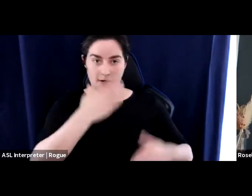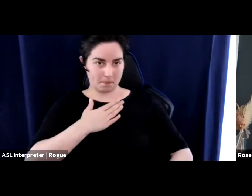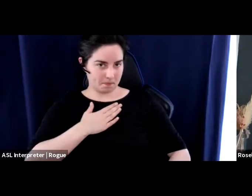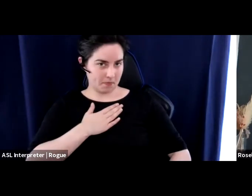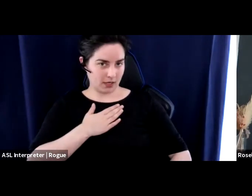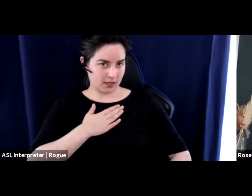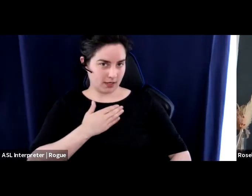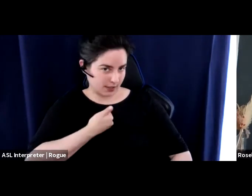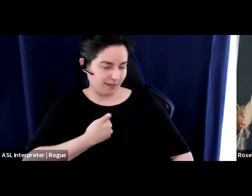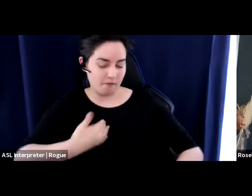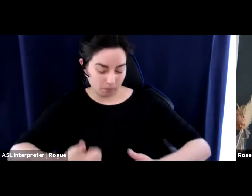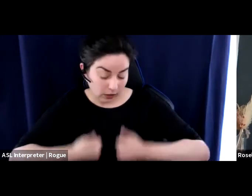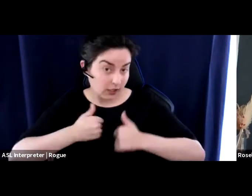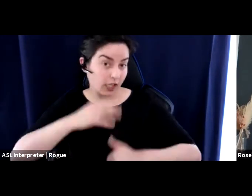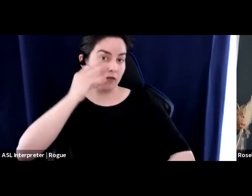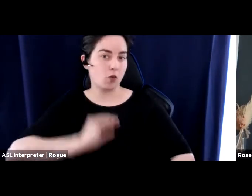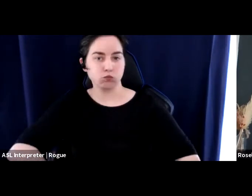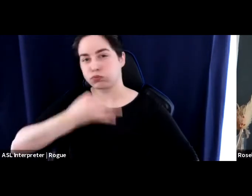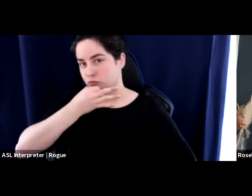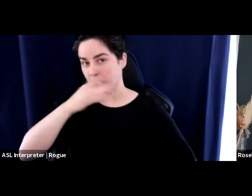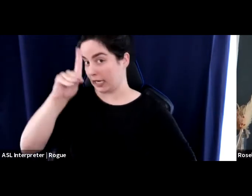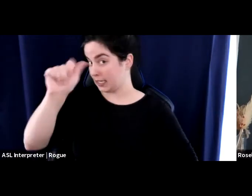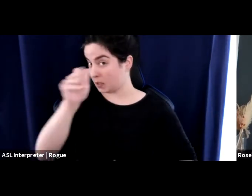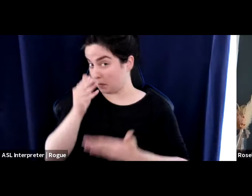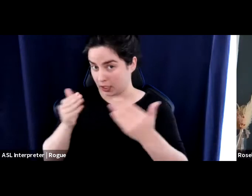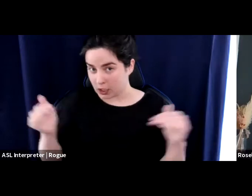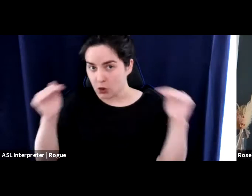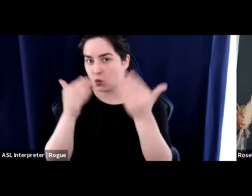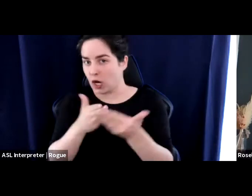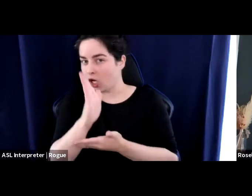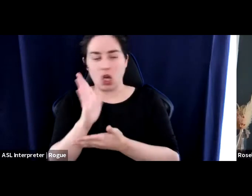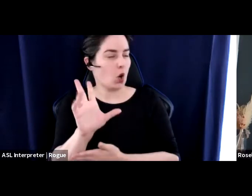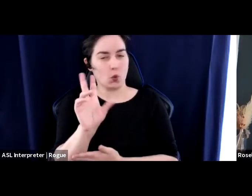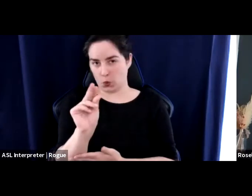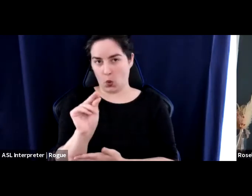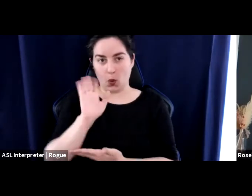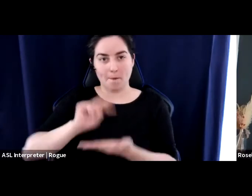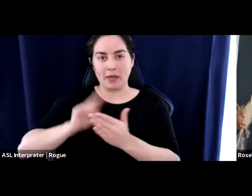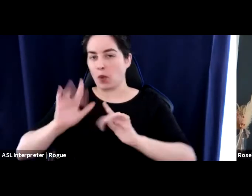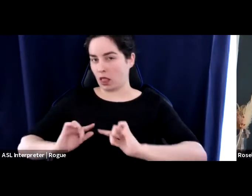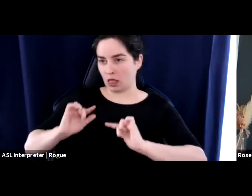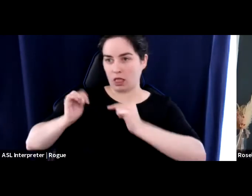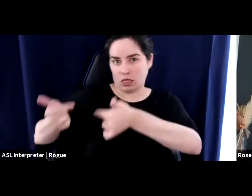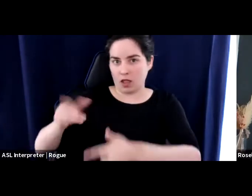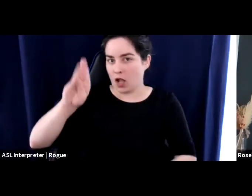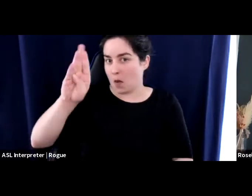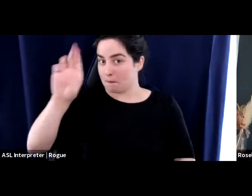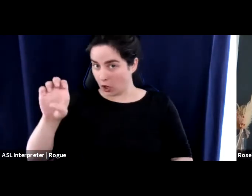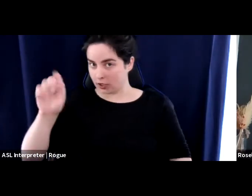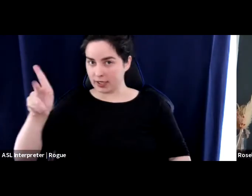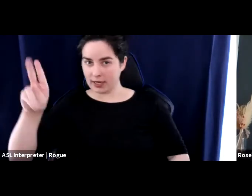lived experience or expertise in disability rights. And I defer to Bonnie and Carrie to offer